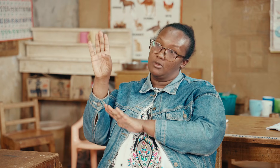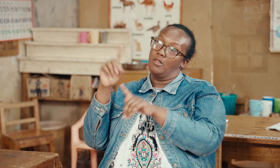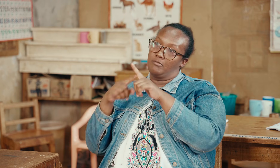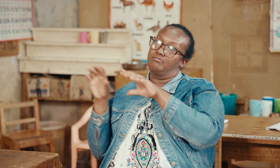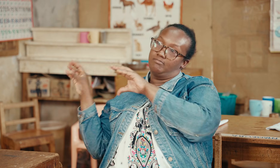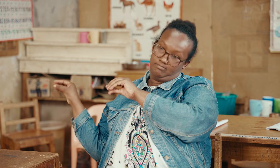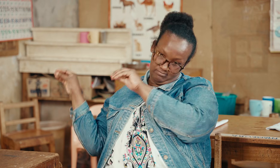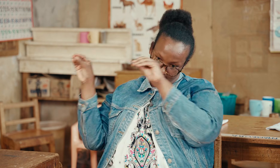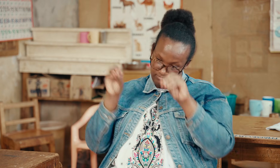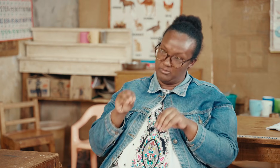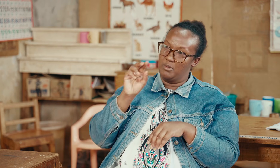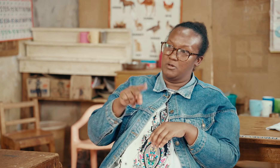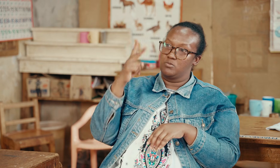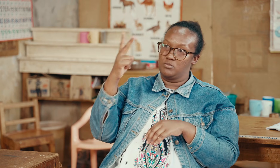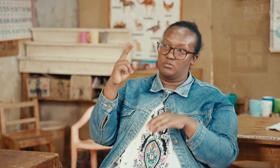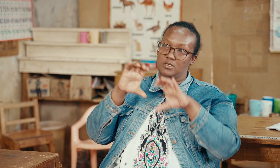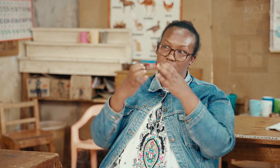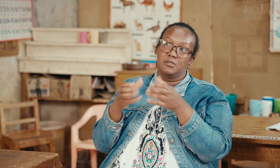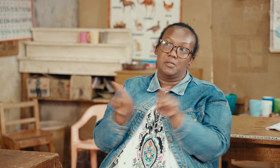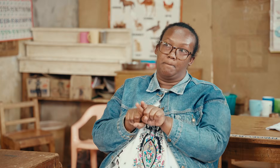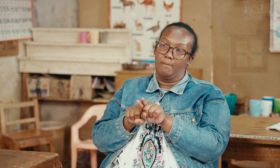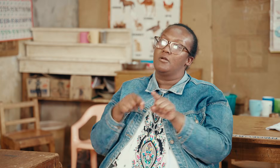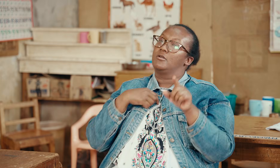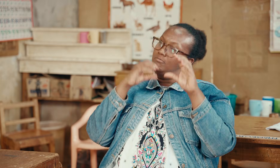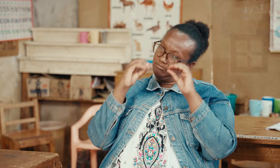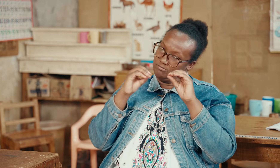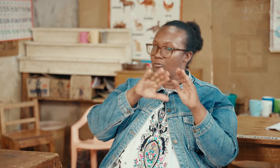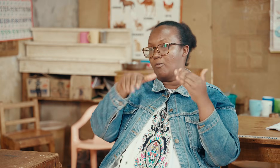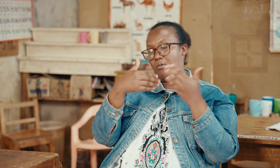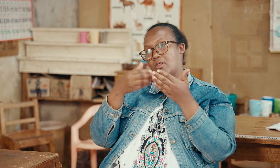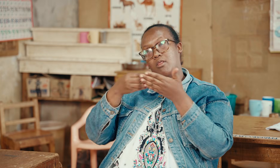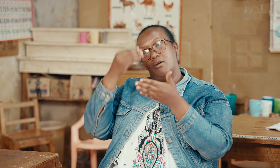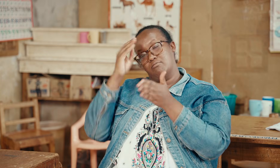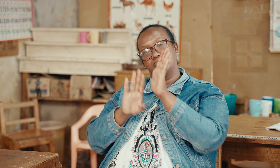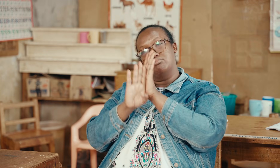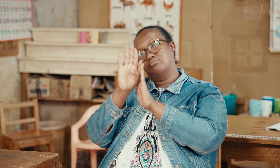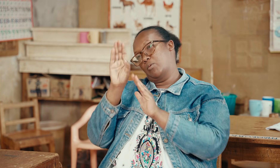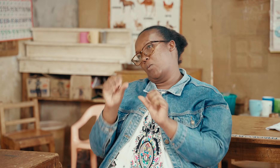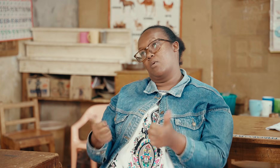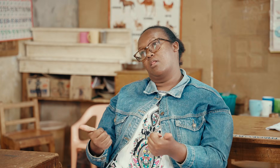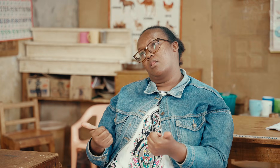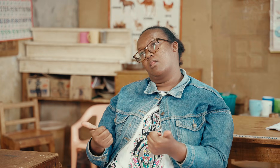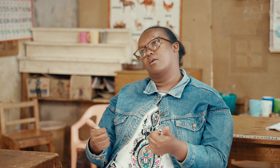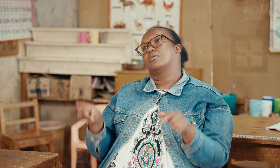I observed that sign language improved. And when we came to PP2, I continued teaching, and I realized